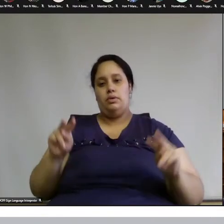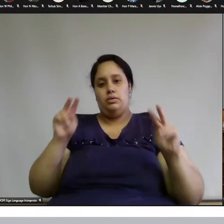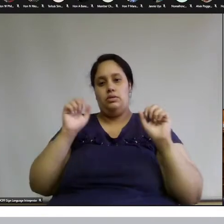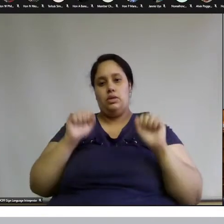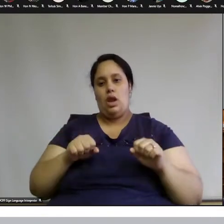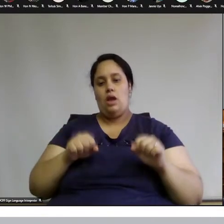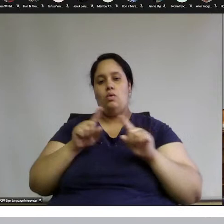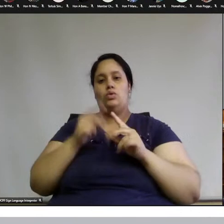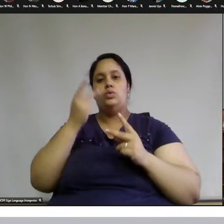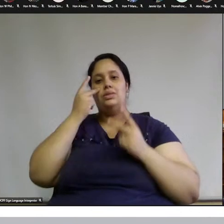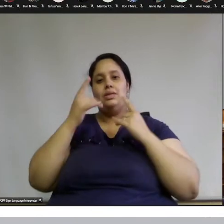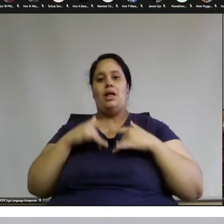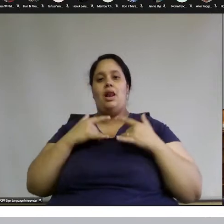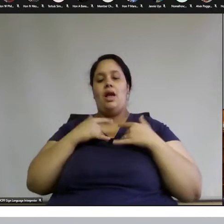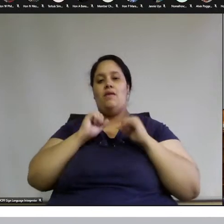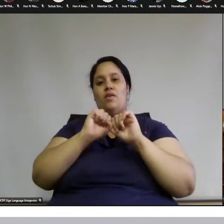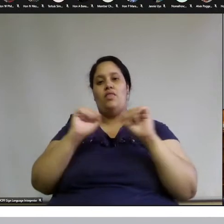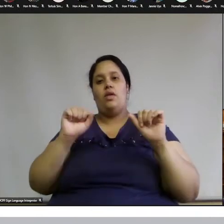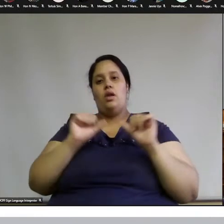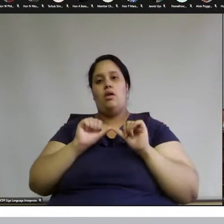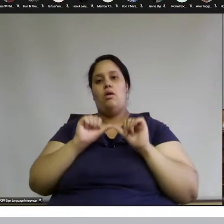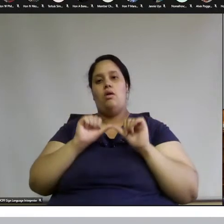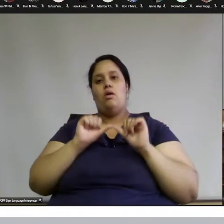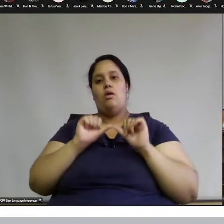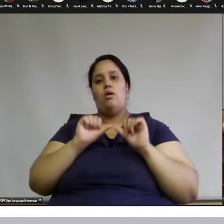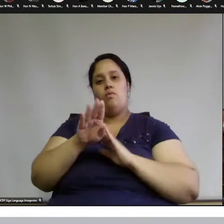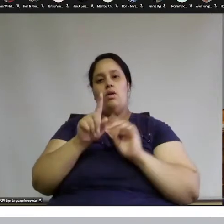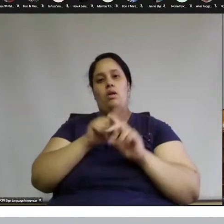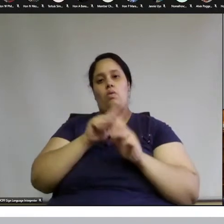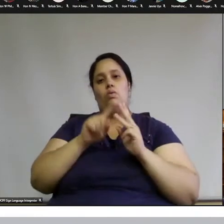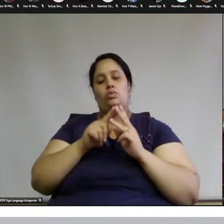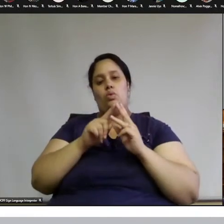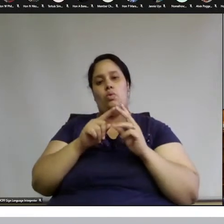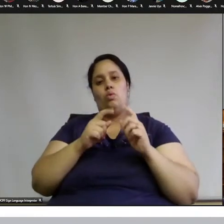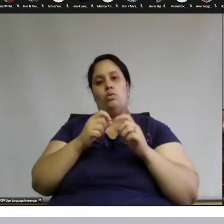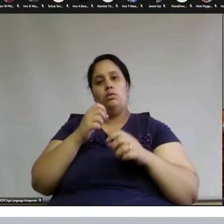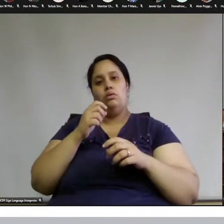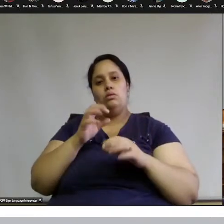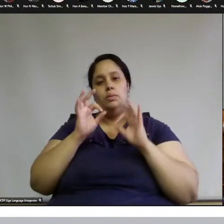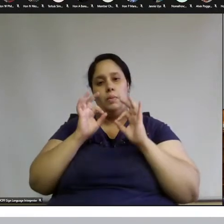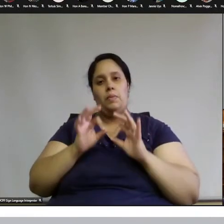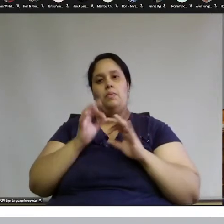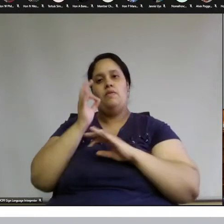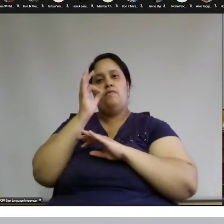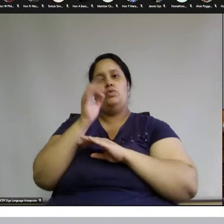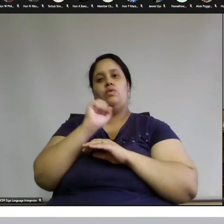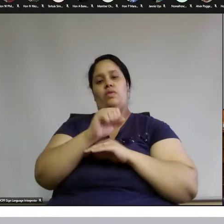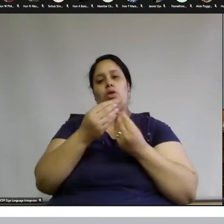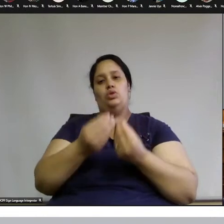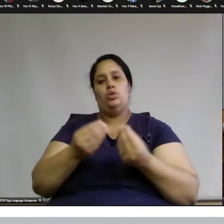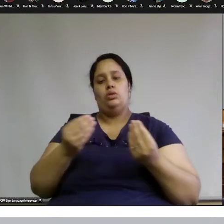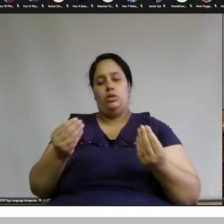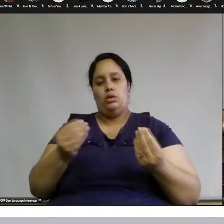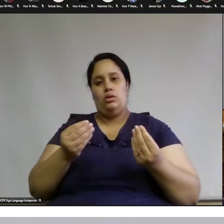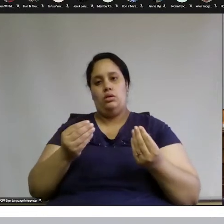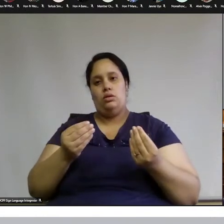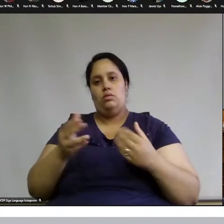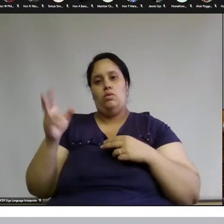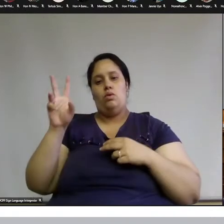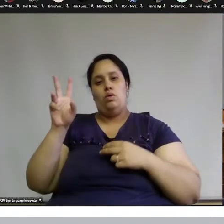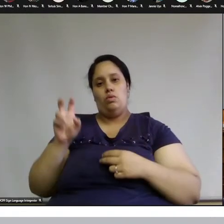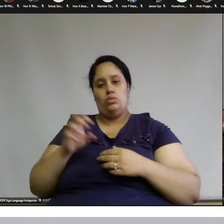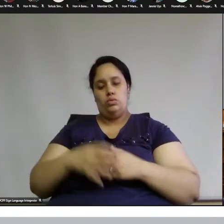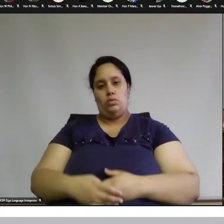to see their lives go forward, to guarantee the future of their children. Close